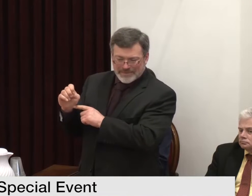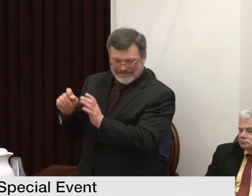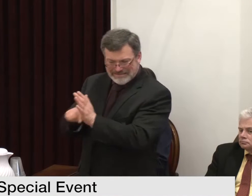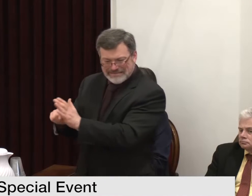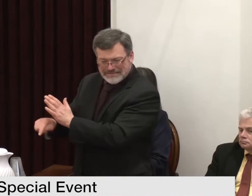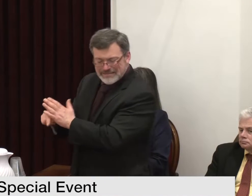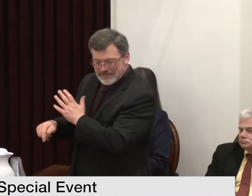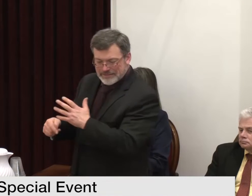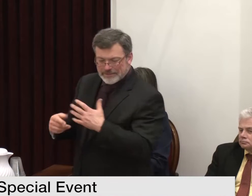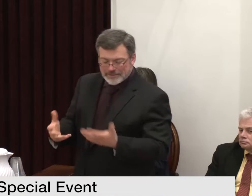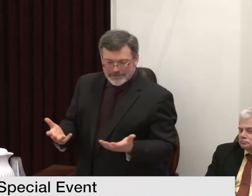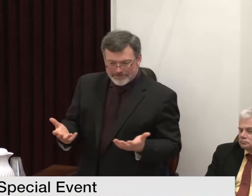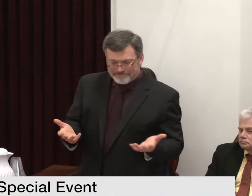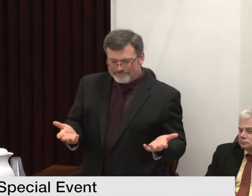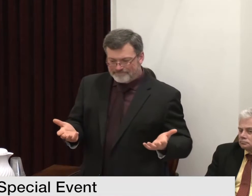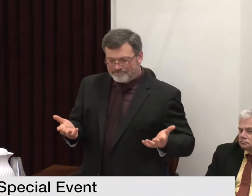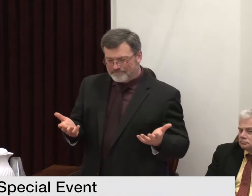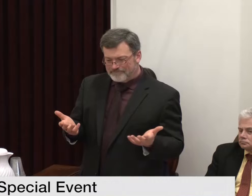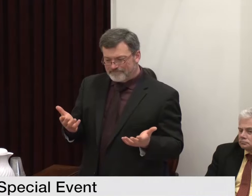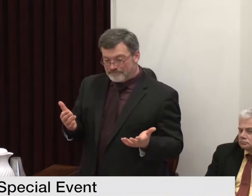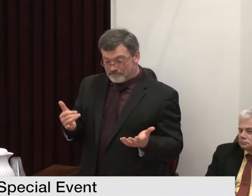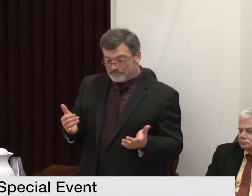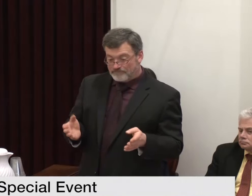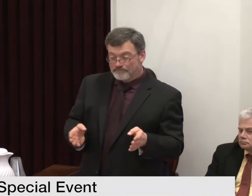A man in Rutland had